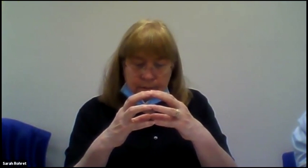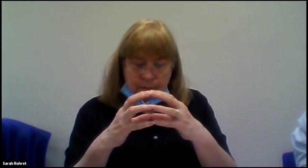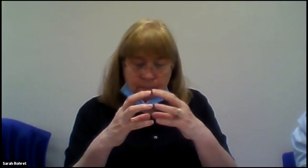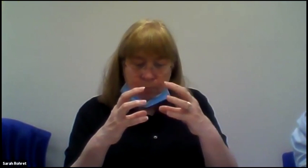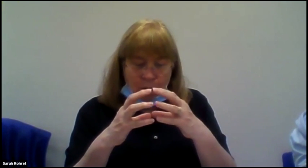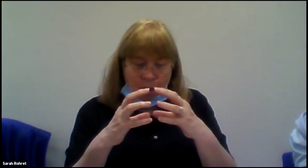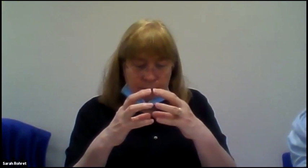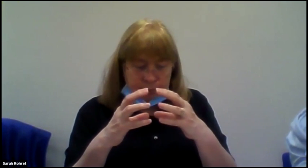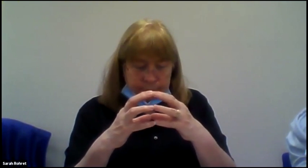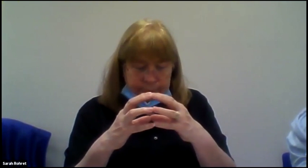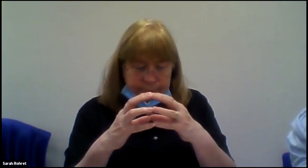ball.